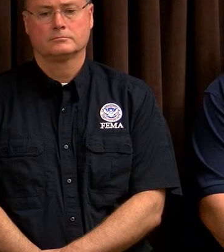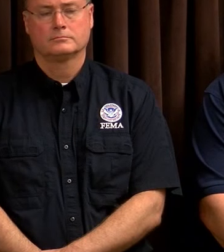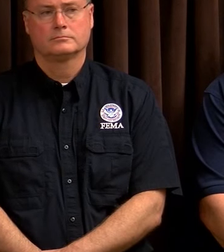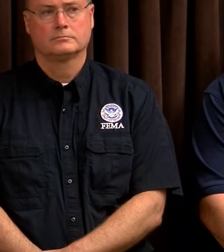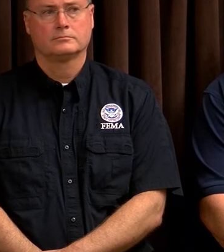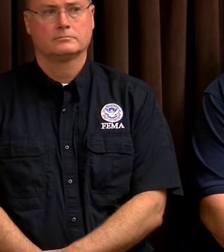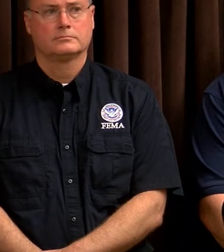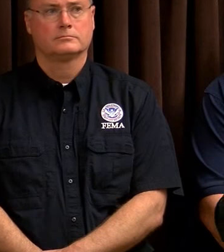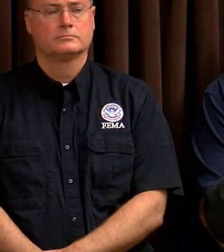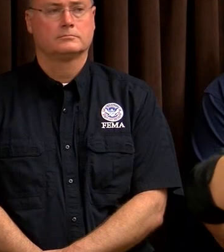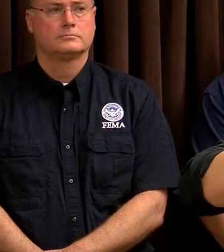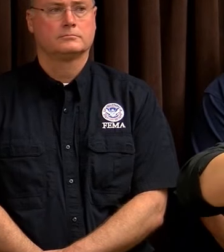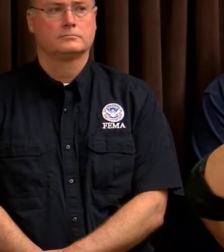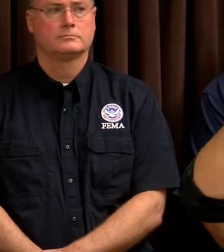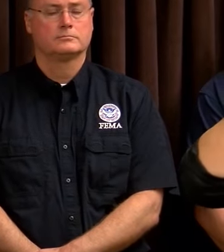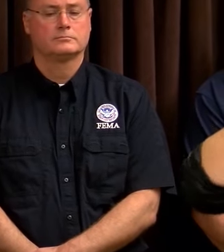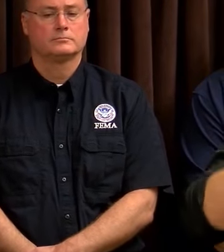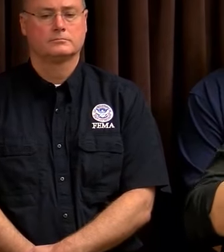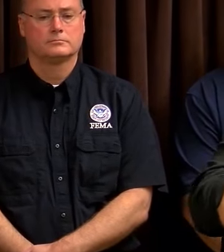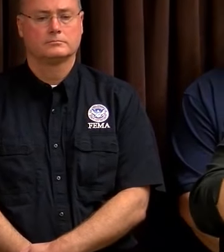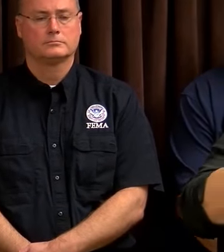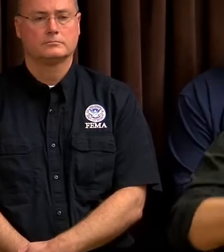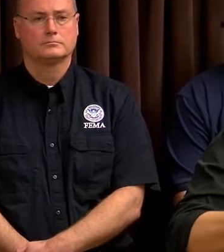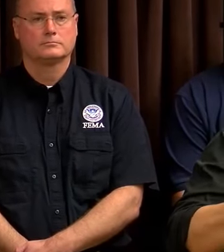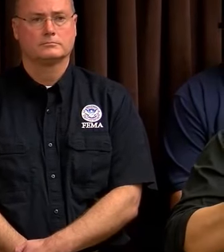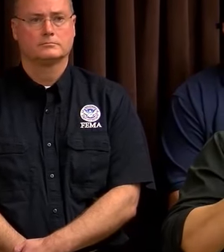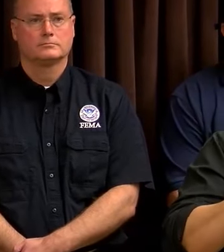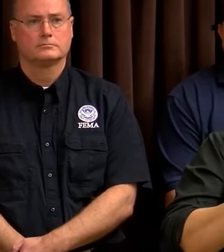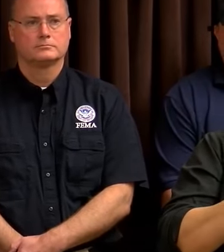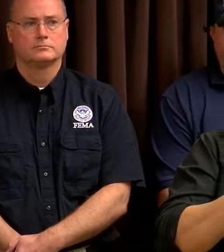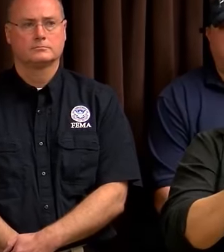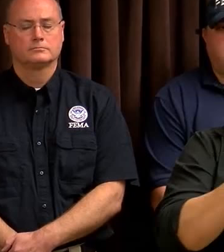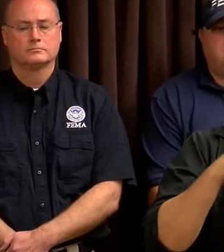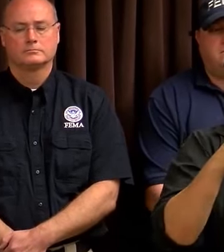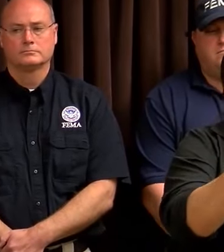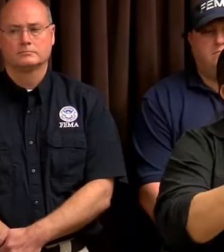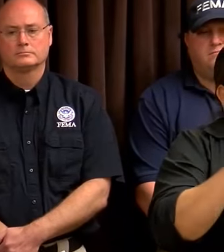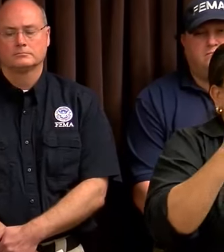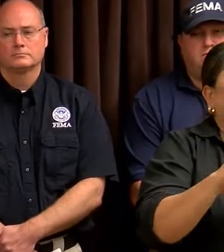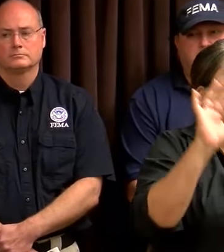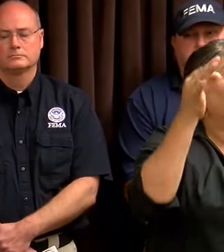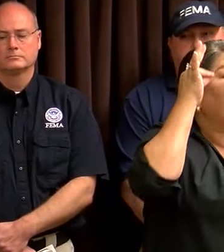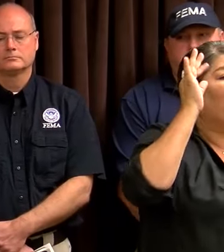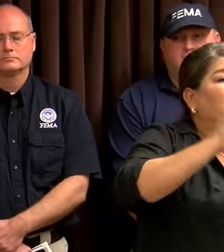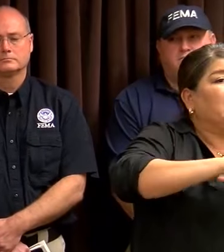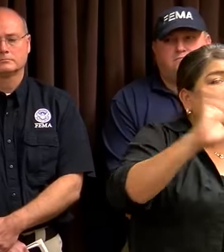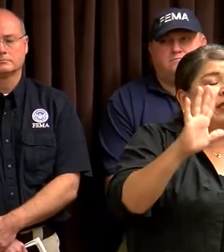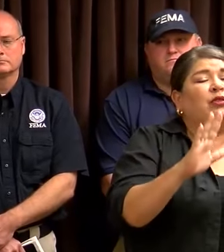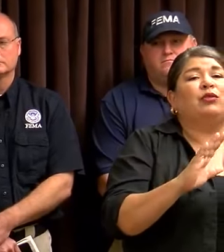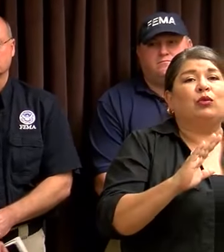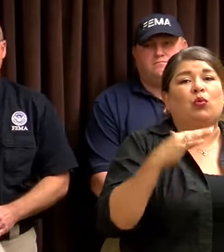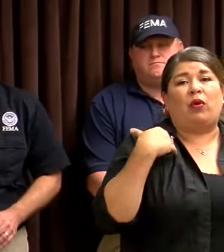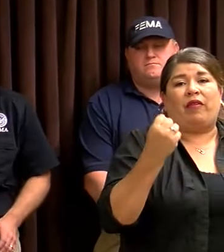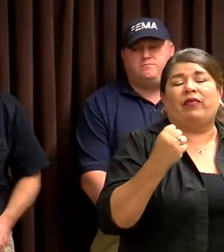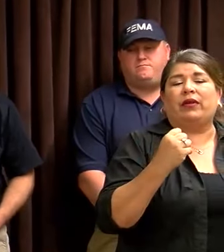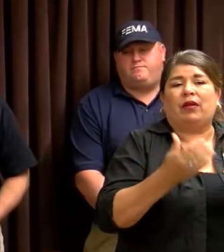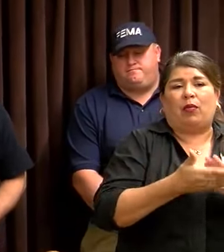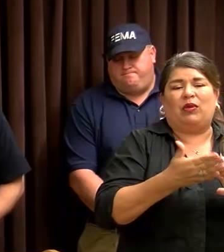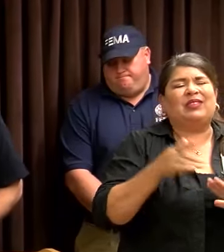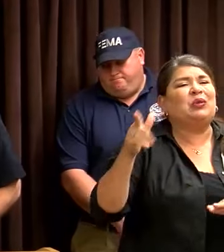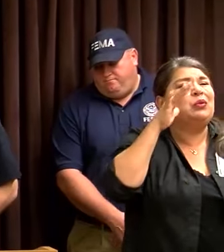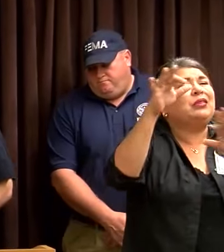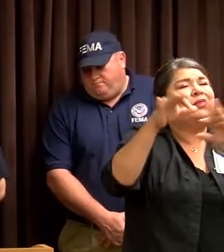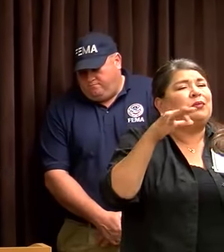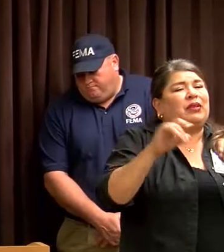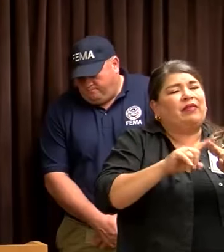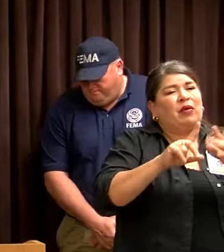federal lead on coordinating federal disaster recovery operations, and he'll go through some of the programs that are available. Tim.